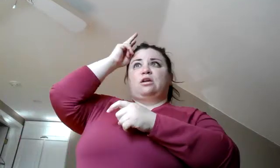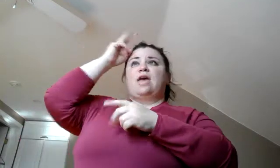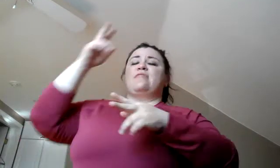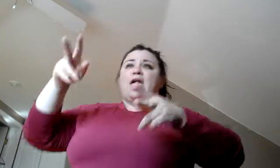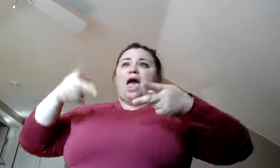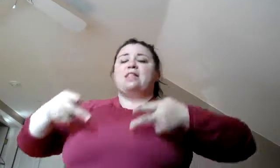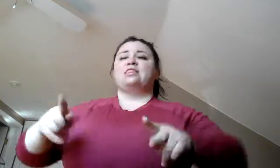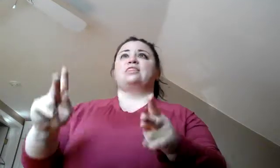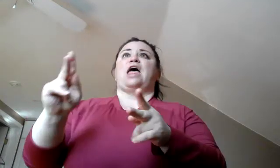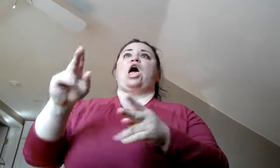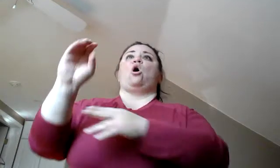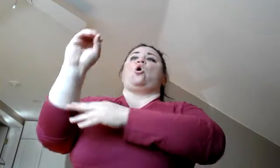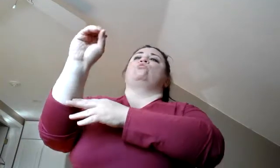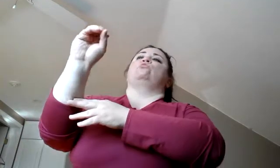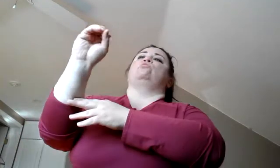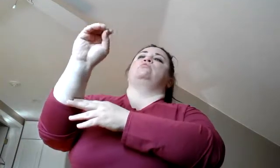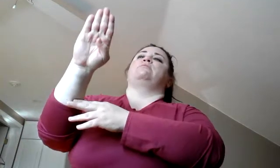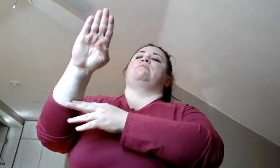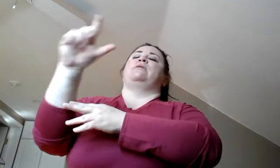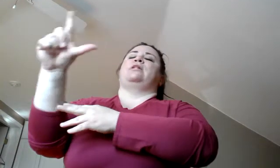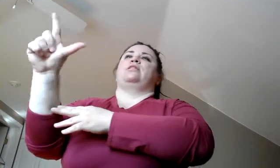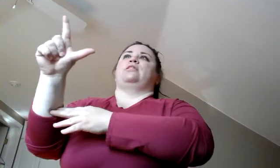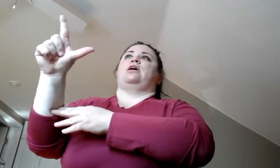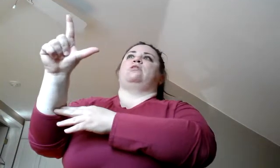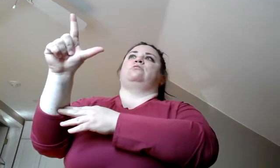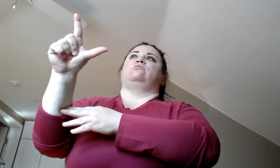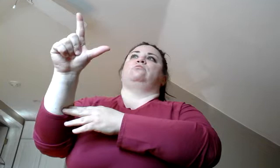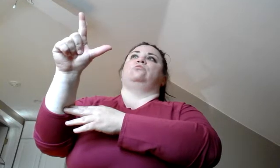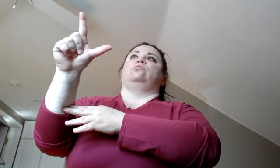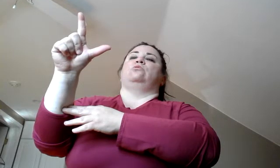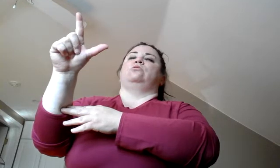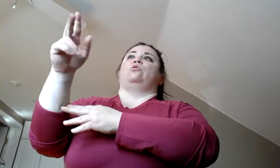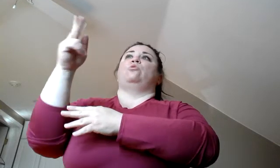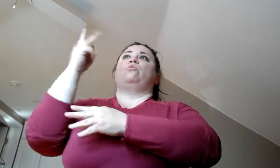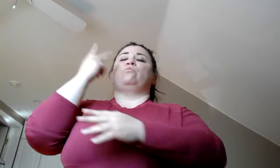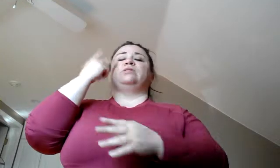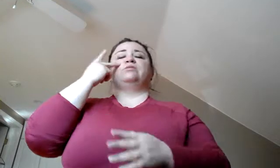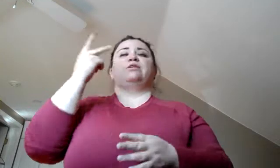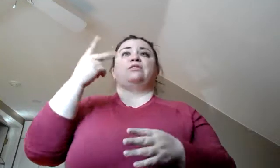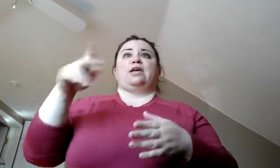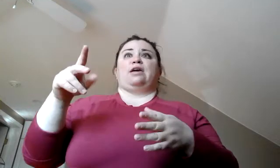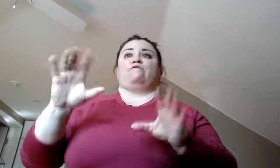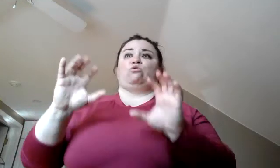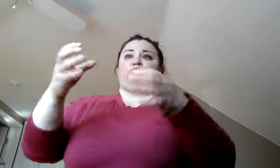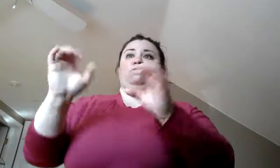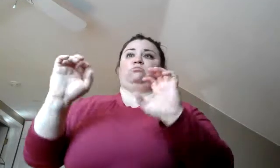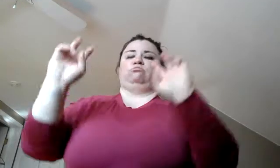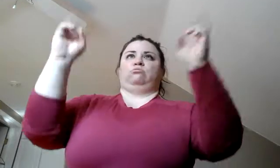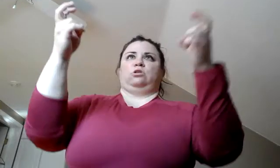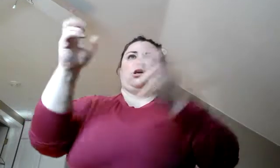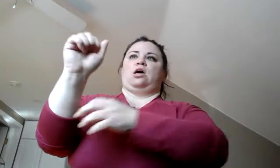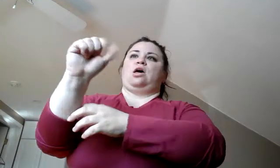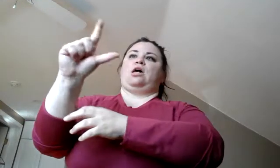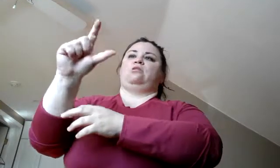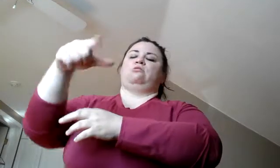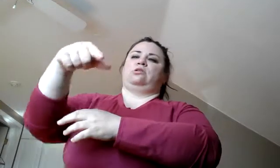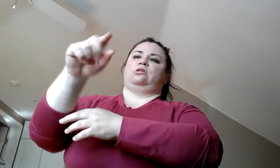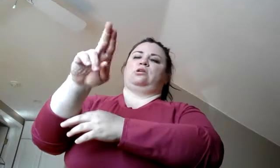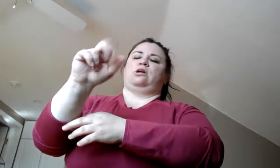bin Laden and what we're going to see form called Al-Qaeda to train in that country. But they executed women.